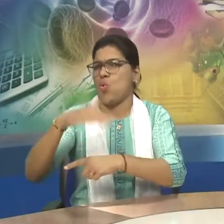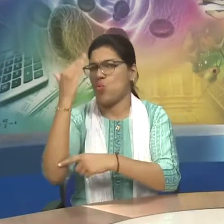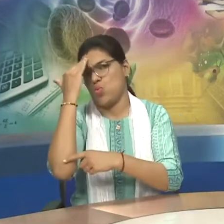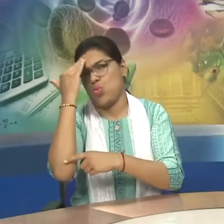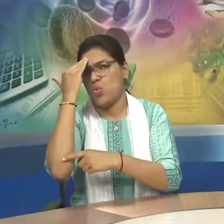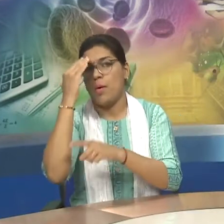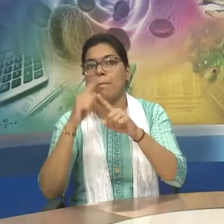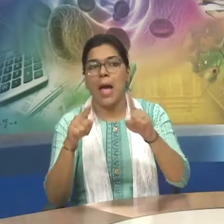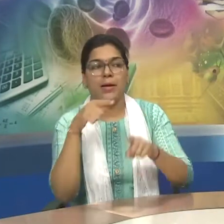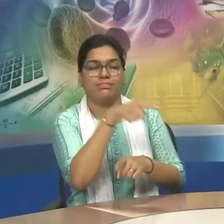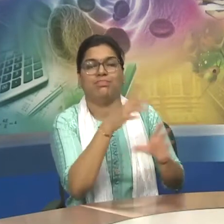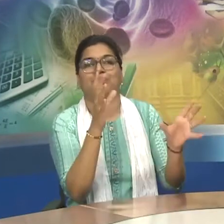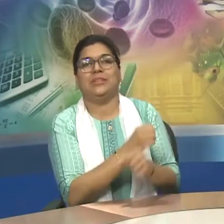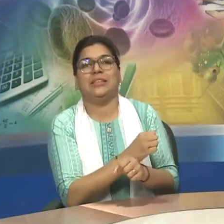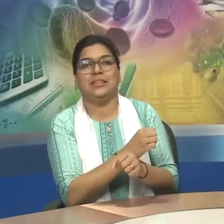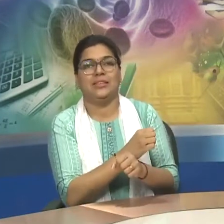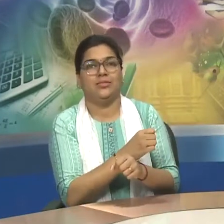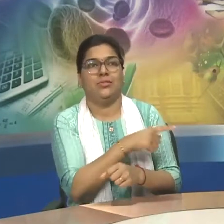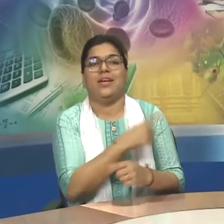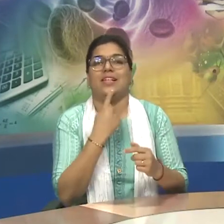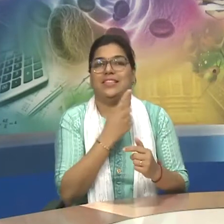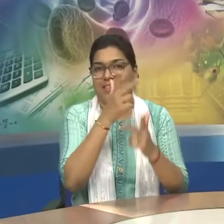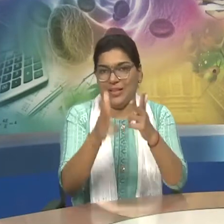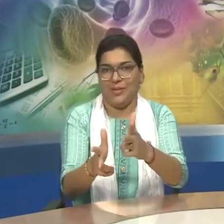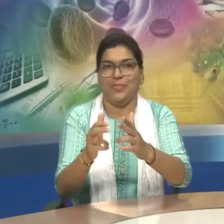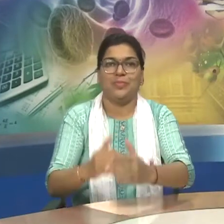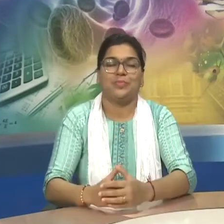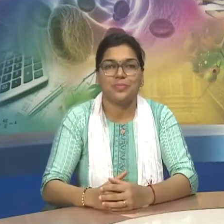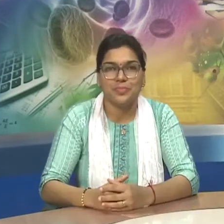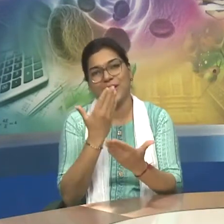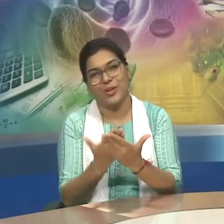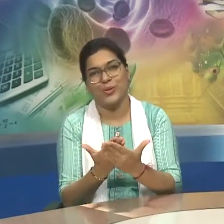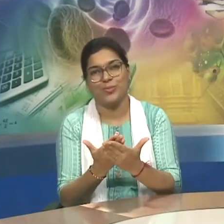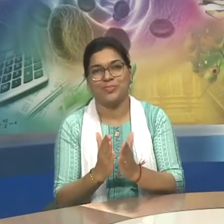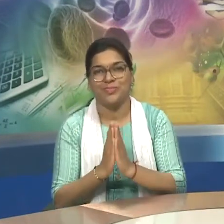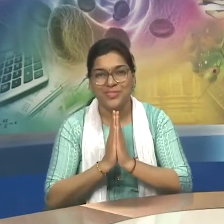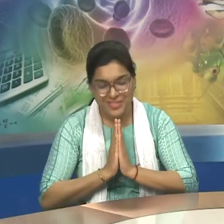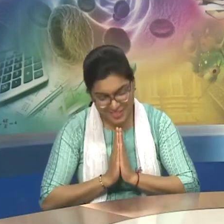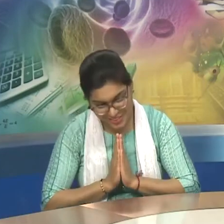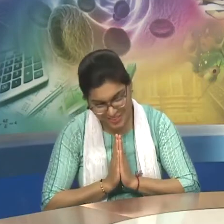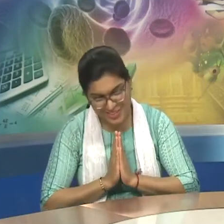children from child labor. Thank you. Namaste.